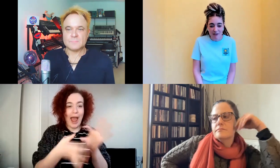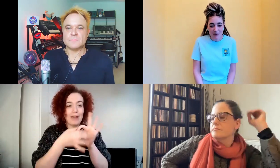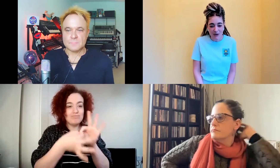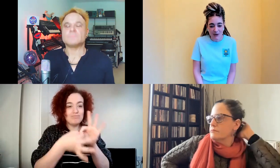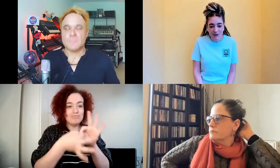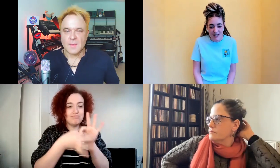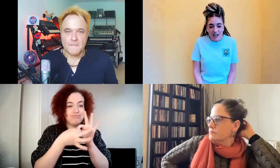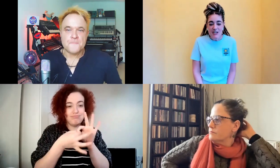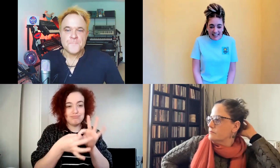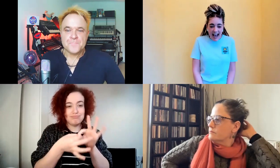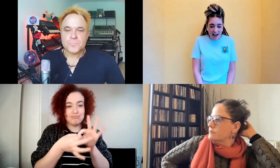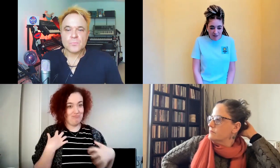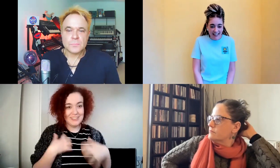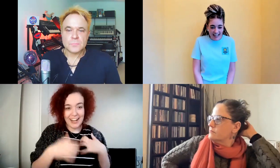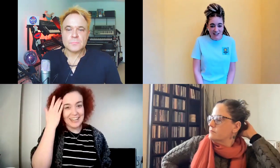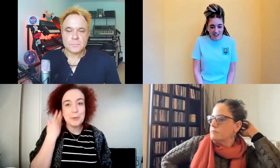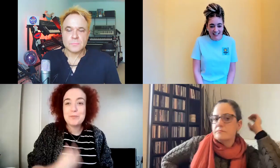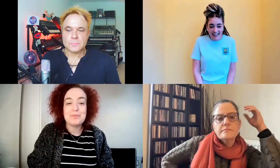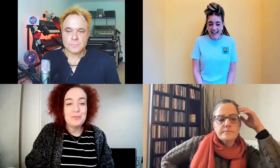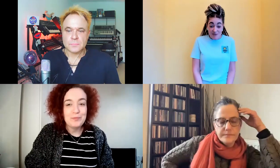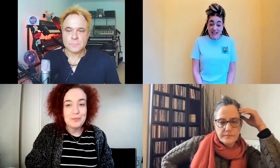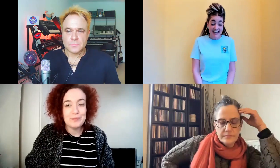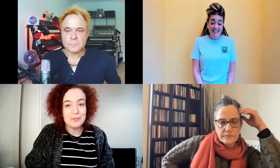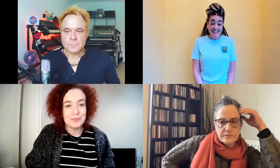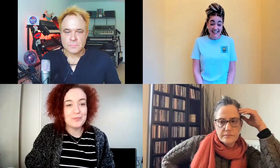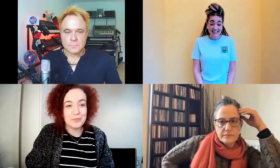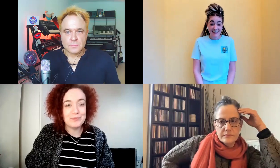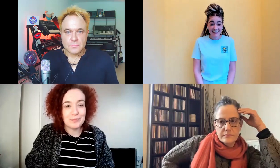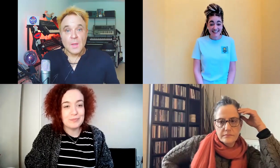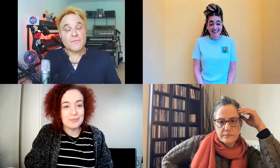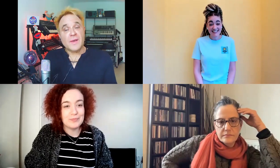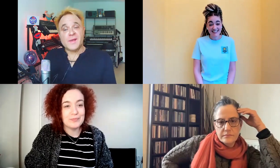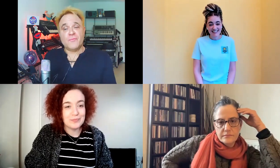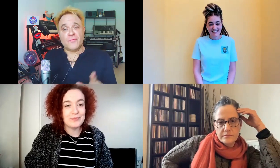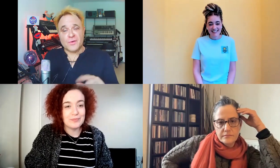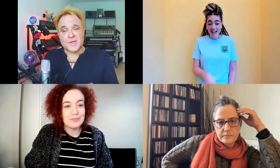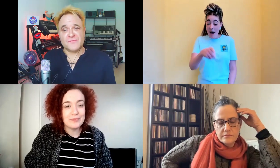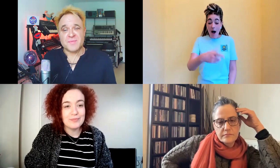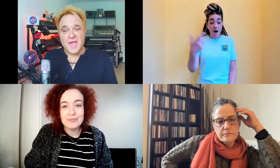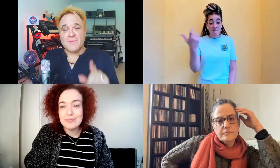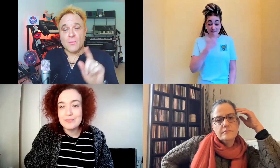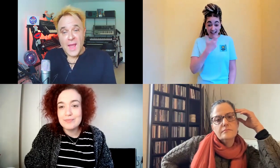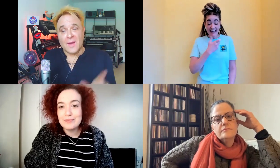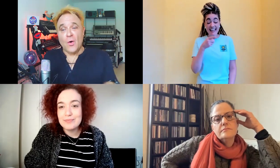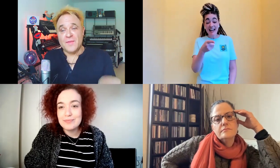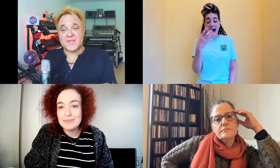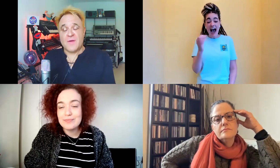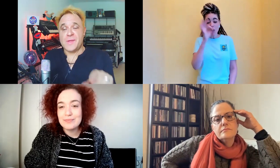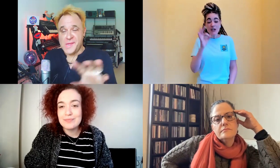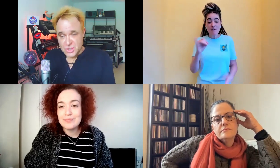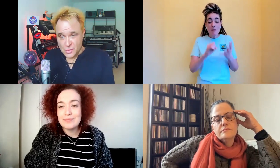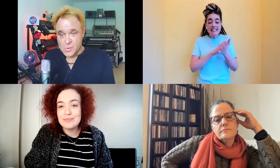anywhere in the world. You can have that connection. It's really exciting. Funnily enough, we've got a question from Sarah Wang on